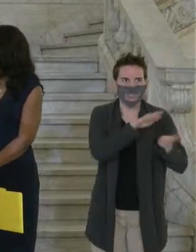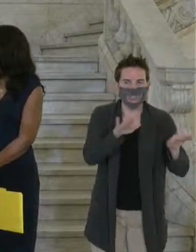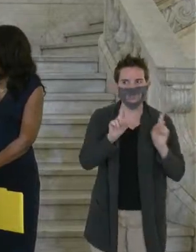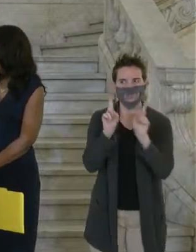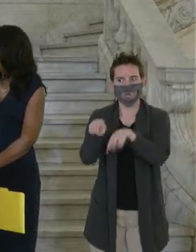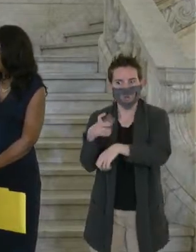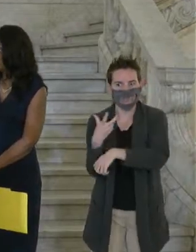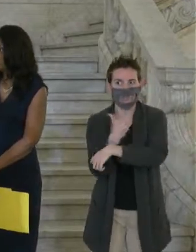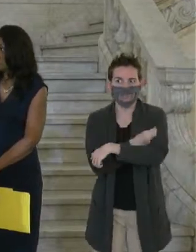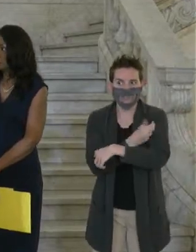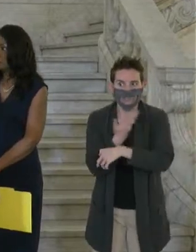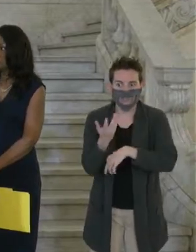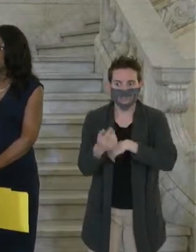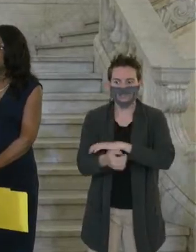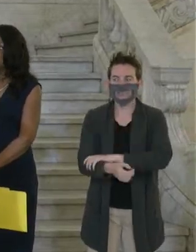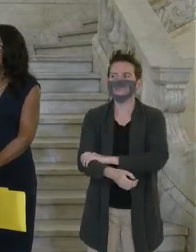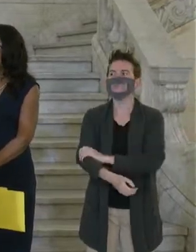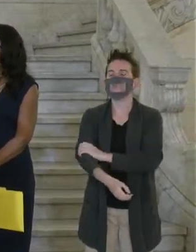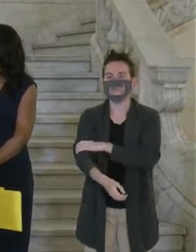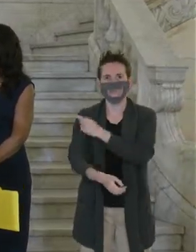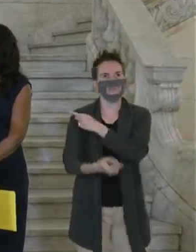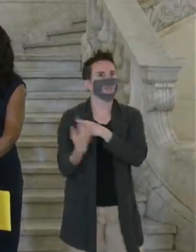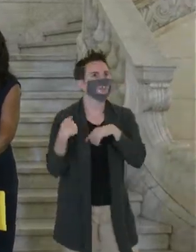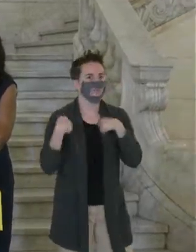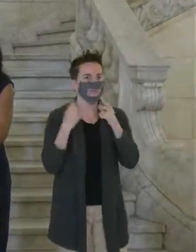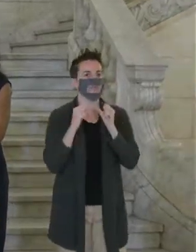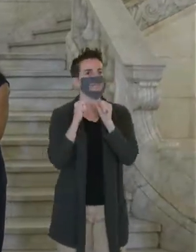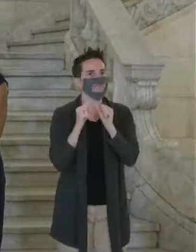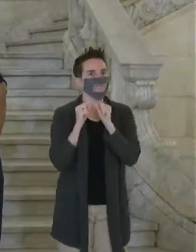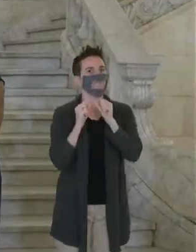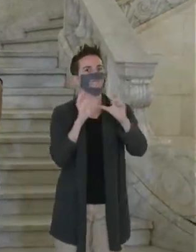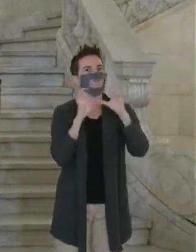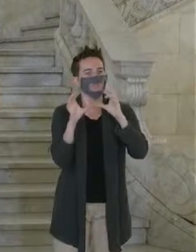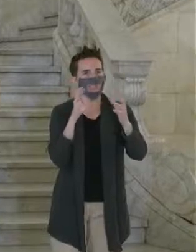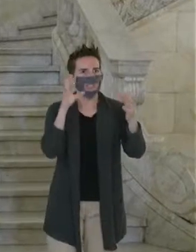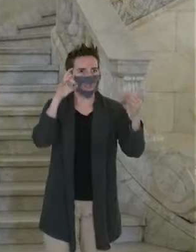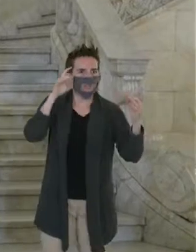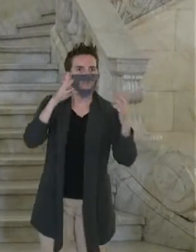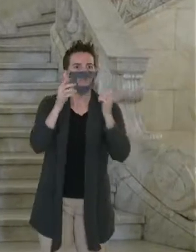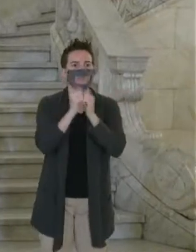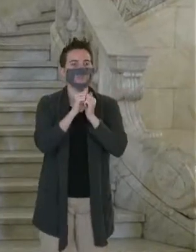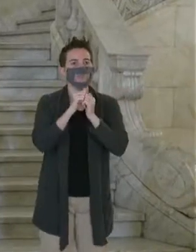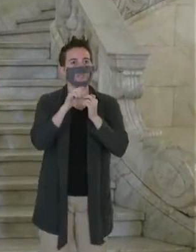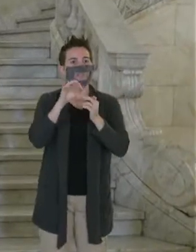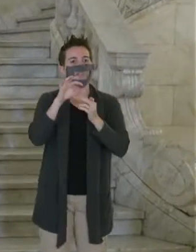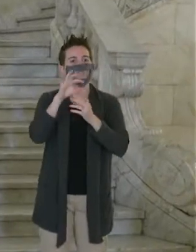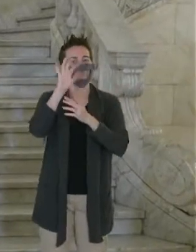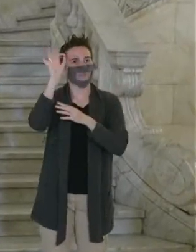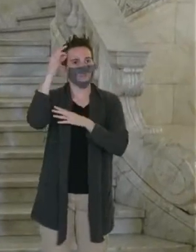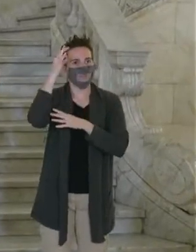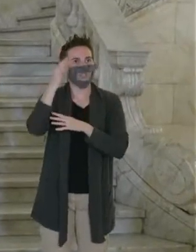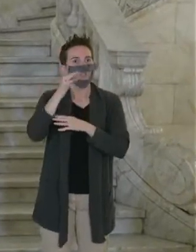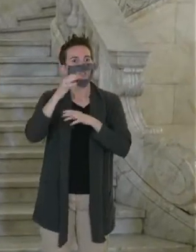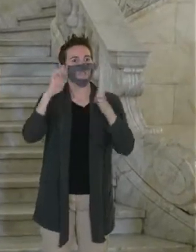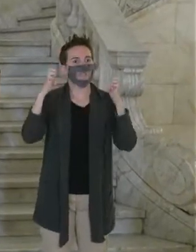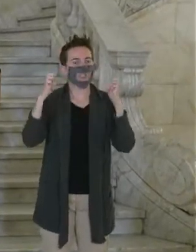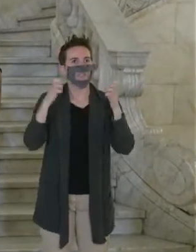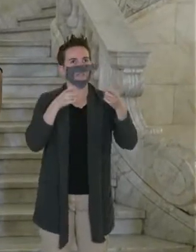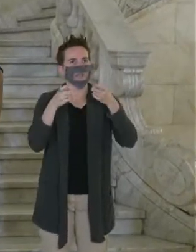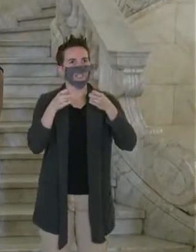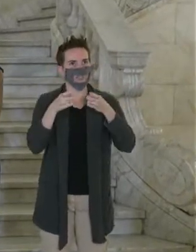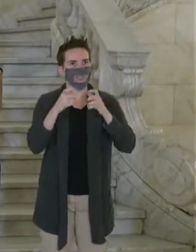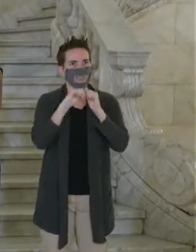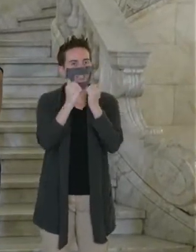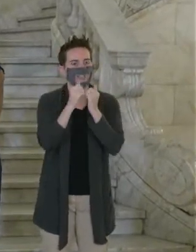vaccinated? Yeah, so we've been in constant communication with the Federal Emergency Management Agency, who's overseeing the COVID-19 vaccination